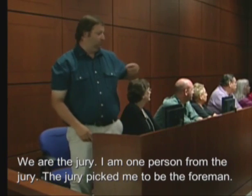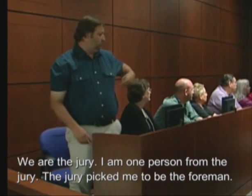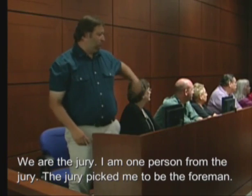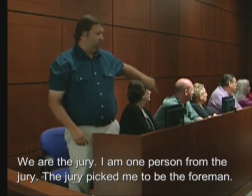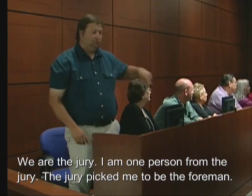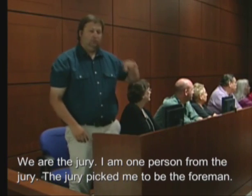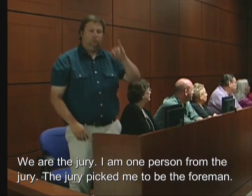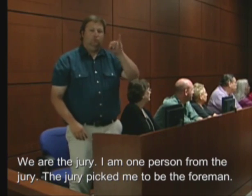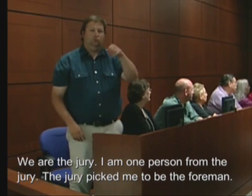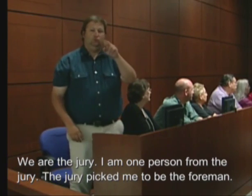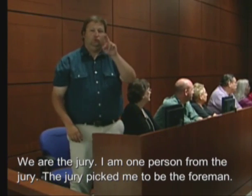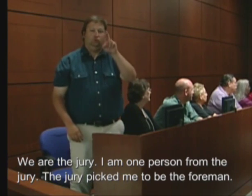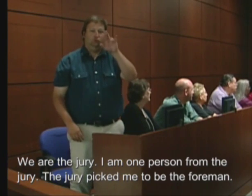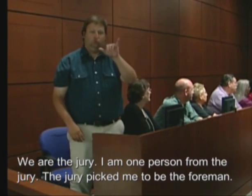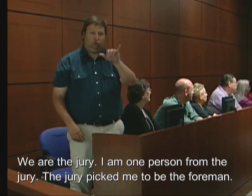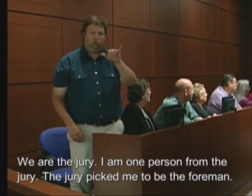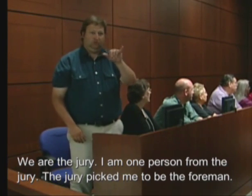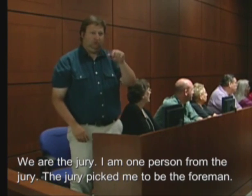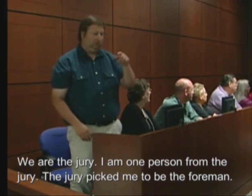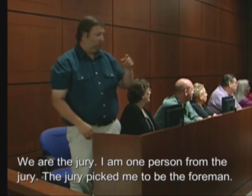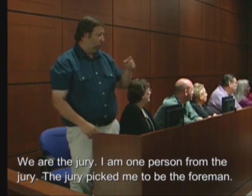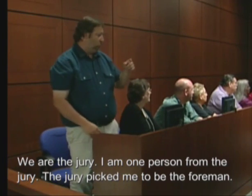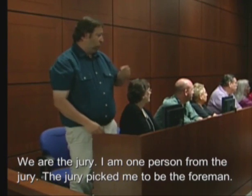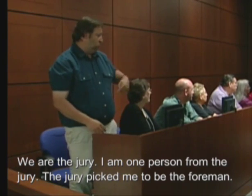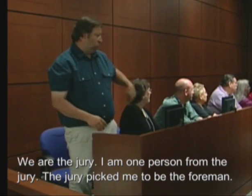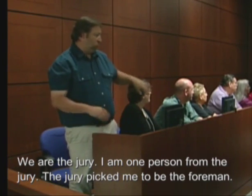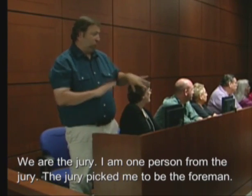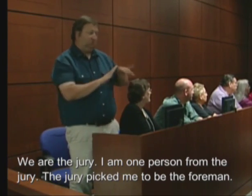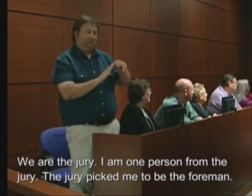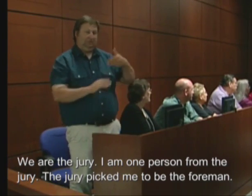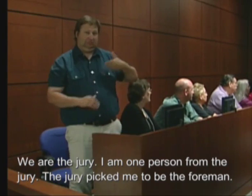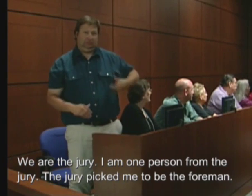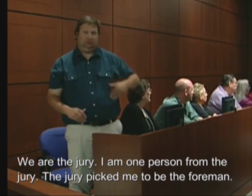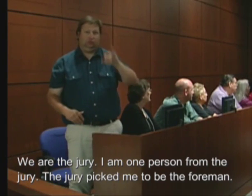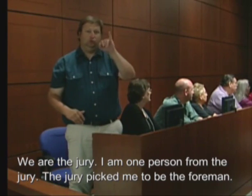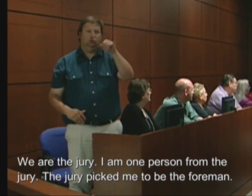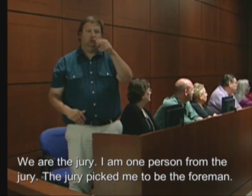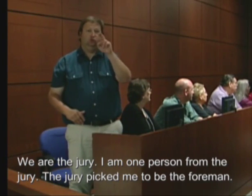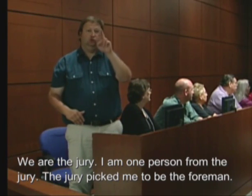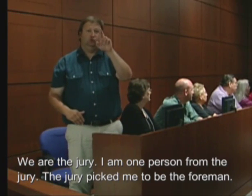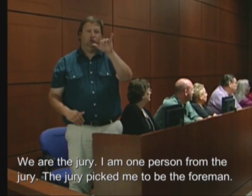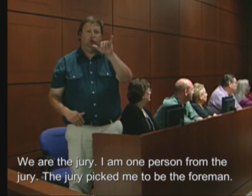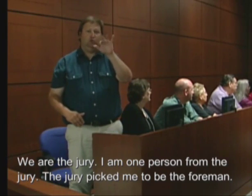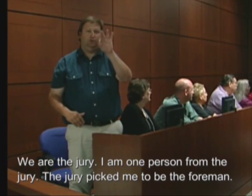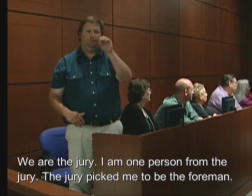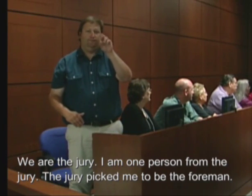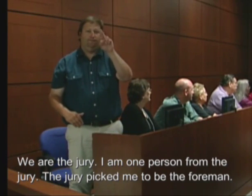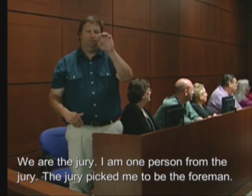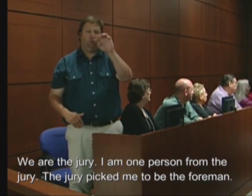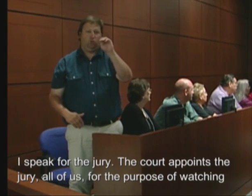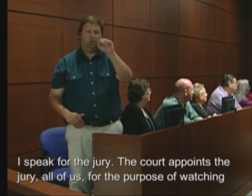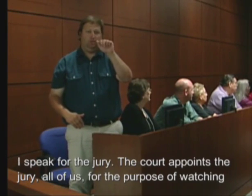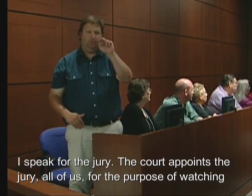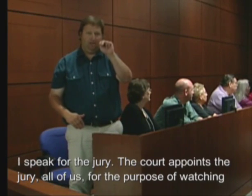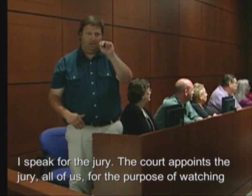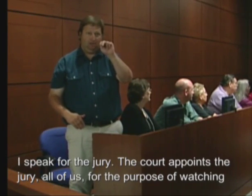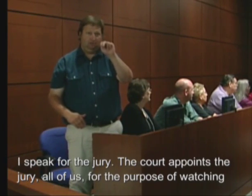We are the jury. I am one person from the jury. The jury picked me to be the foreman. I speak for the